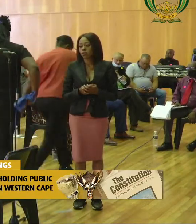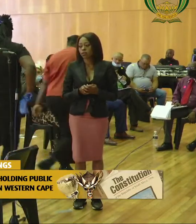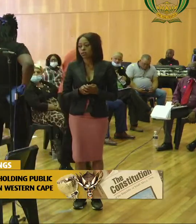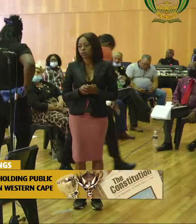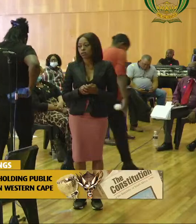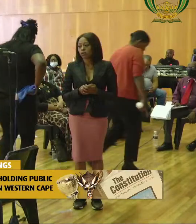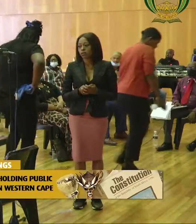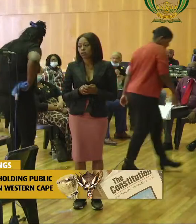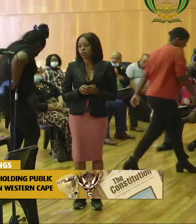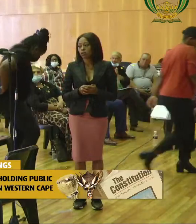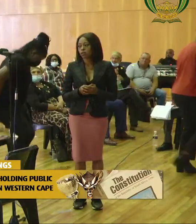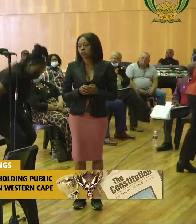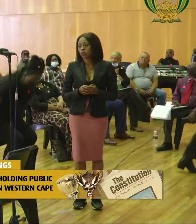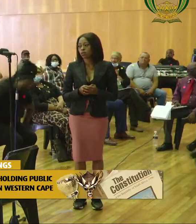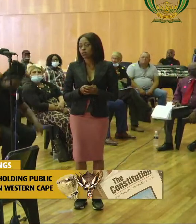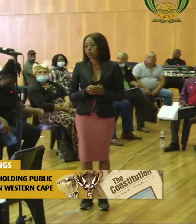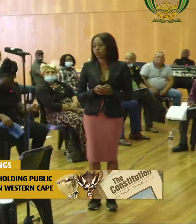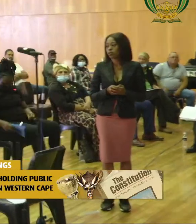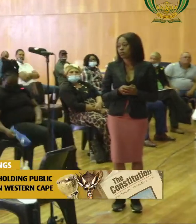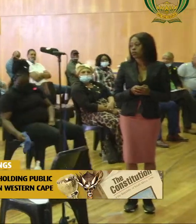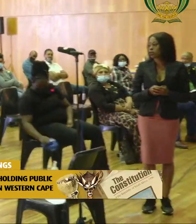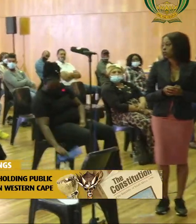Any other hand?